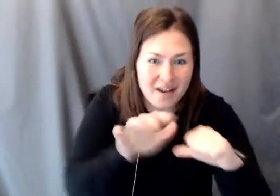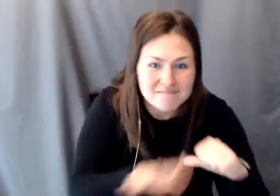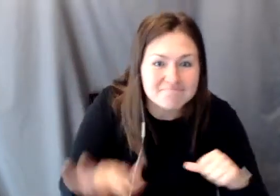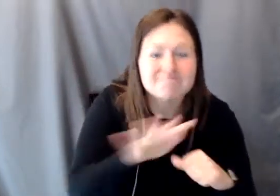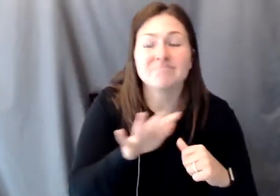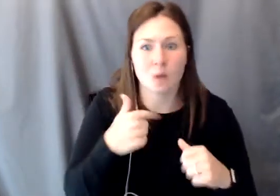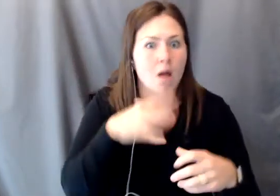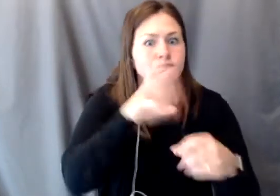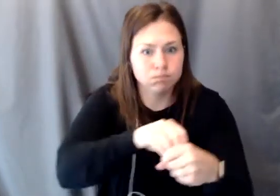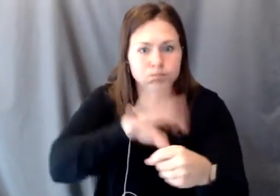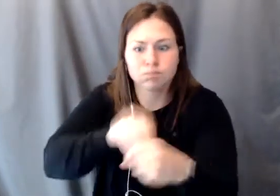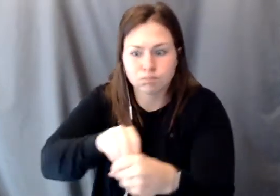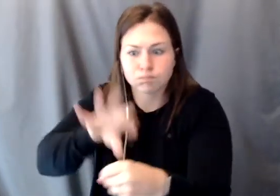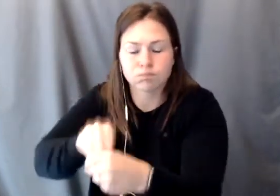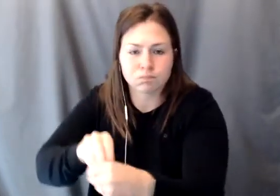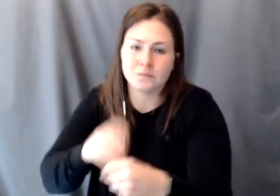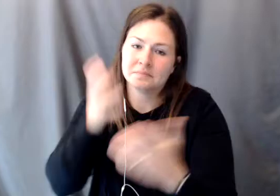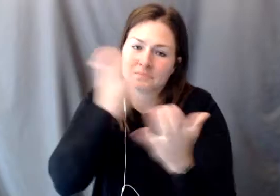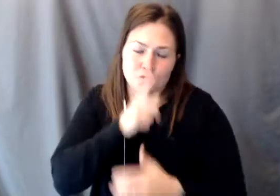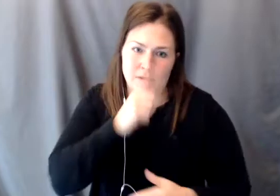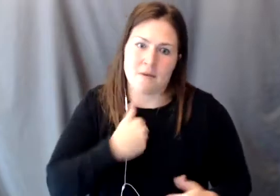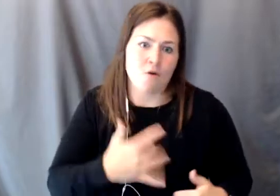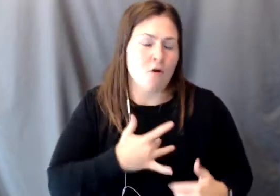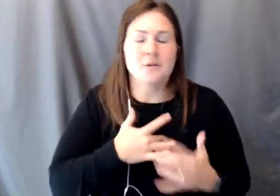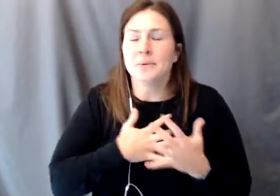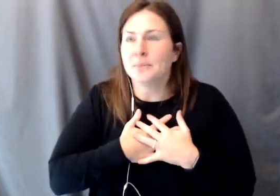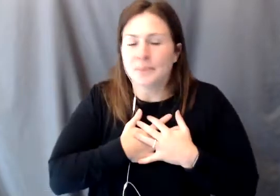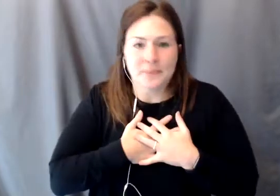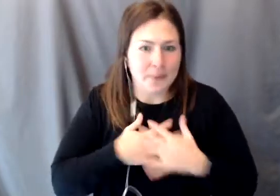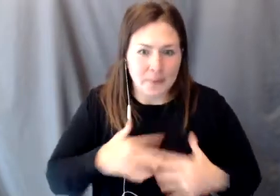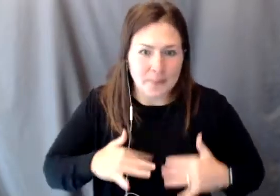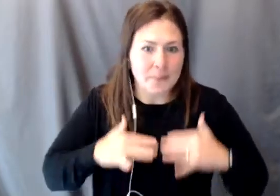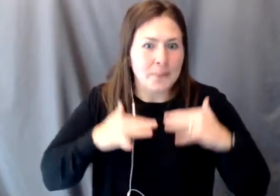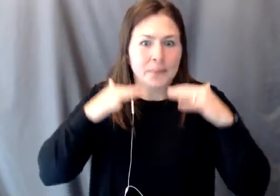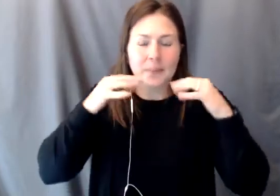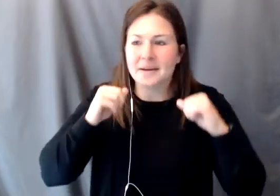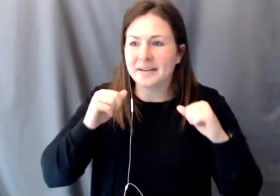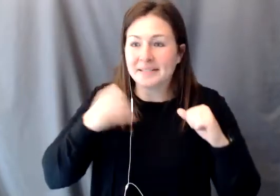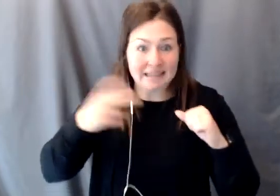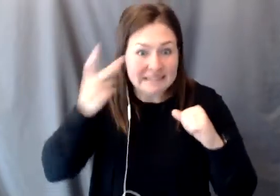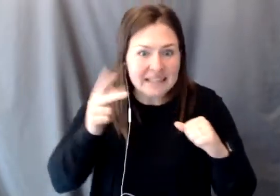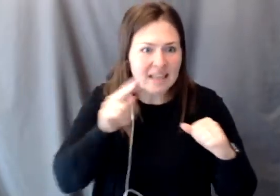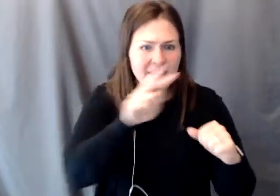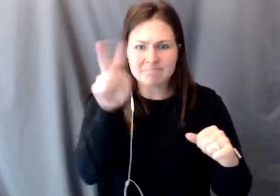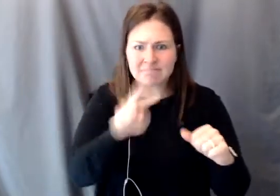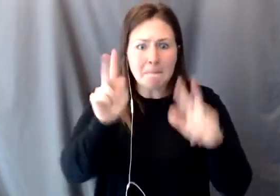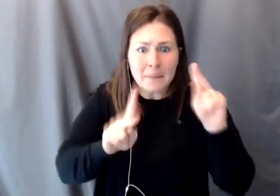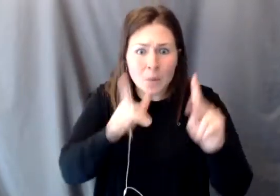my heart is just so full. As I look through this screen, I kind of cruise through the screen of people who were here, and there's